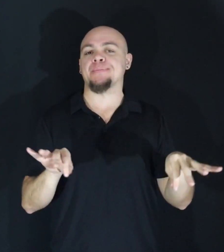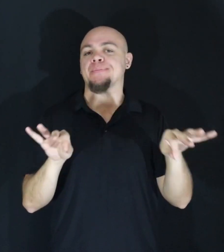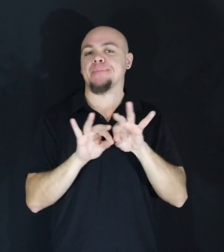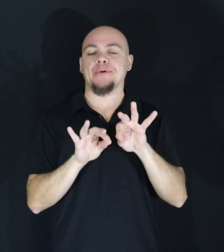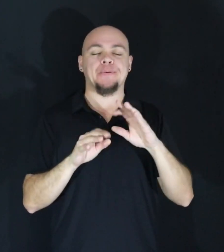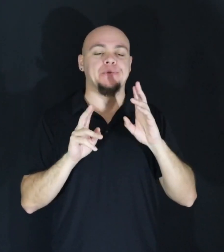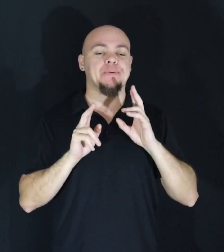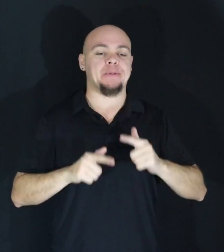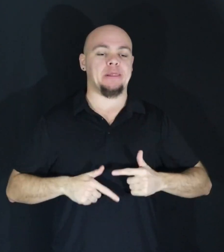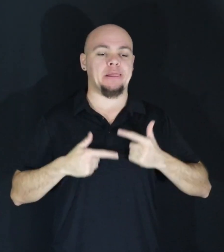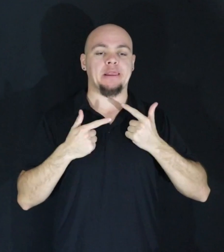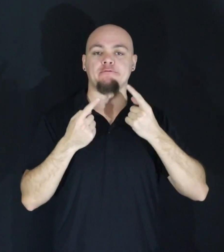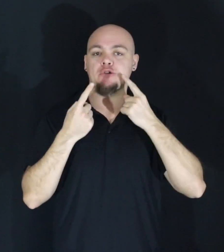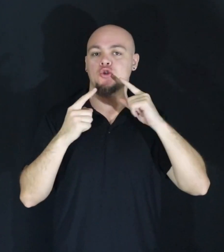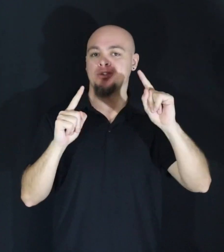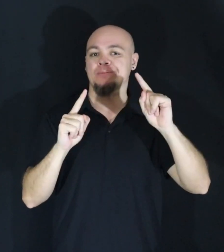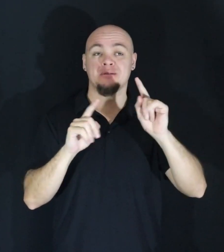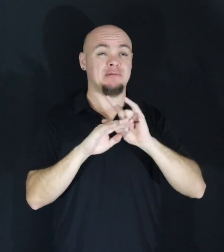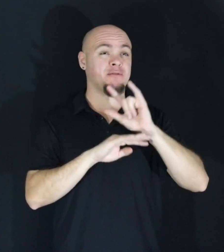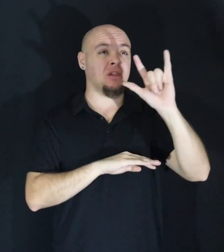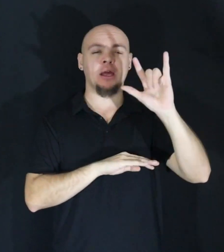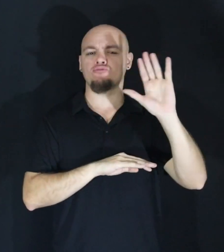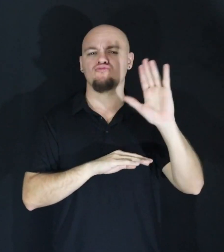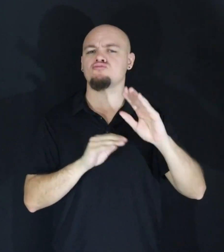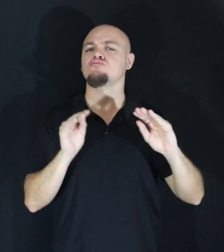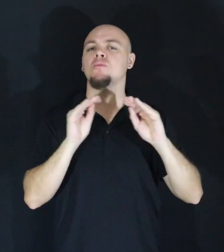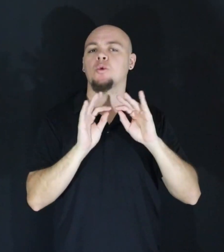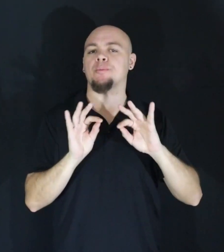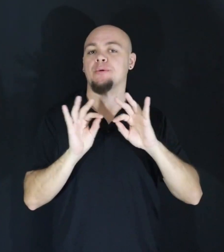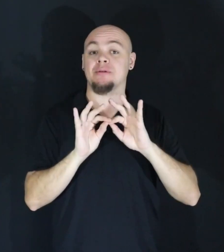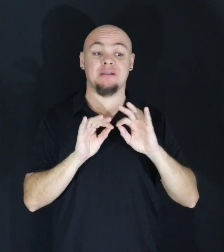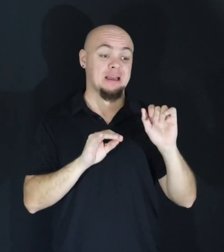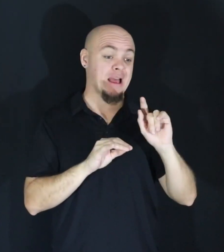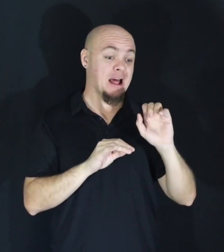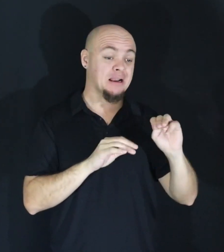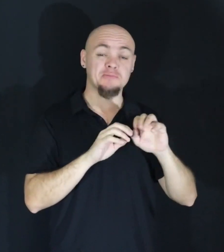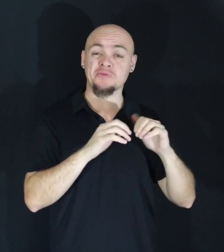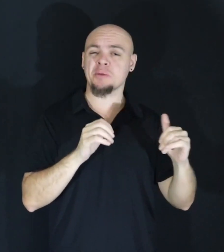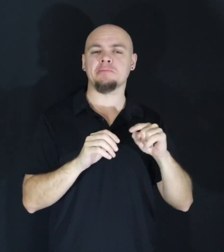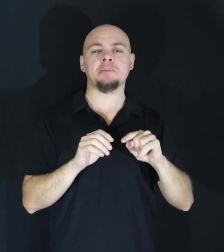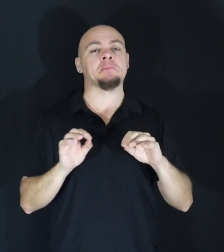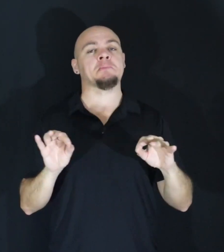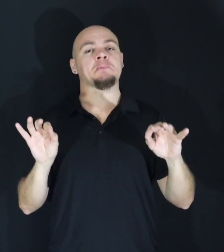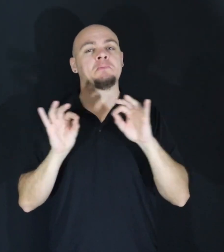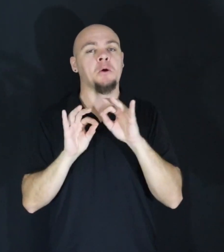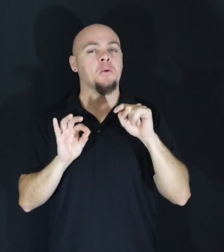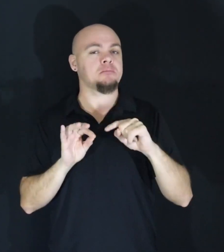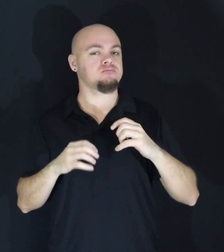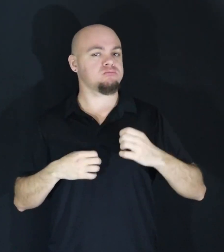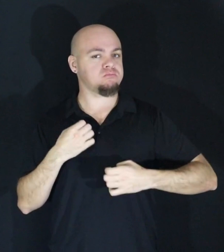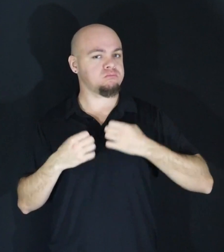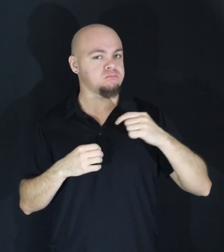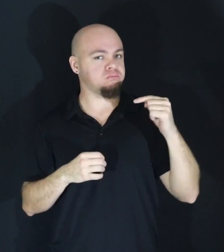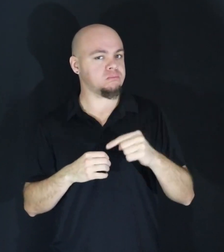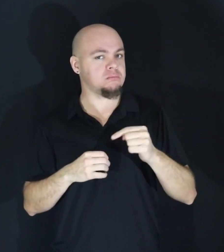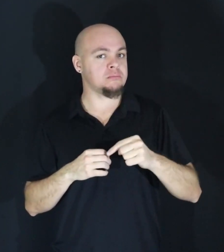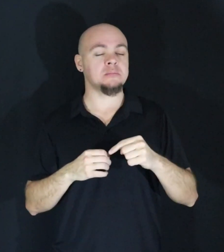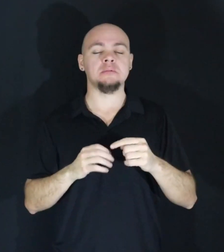achievement, greater than flight, greater than splitting the atom, because it will allow us to master something far more